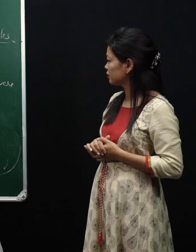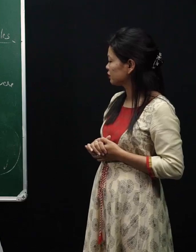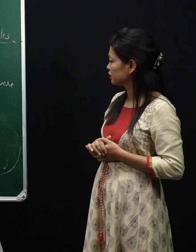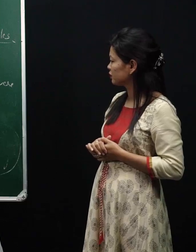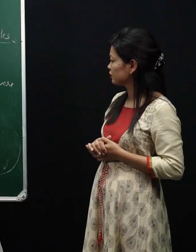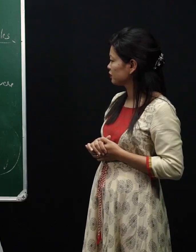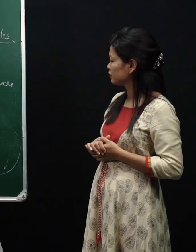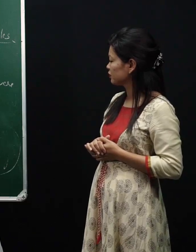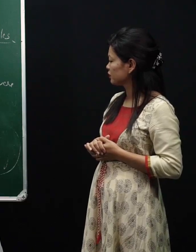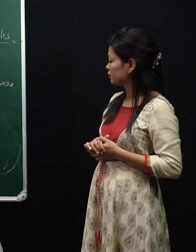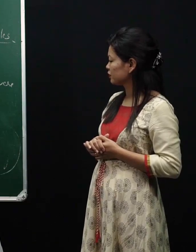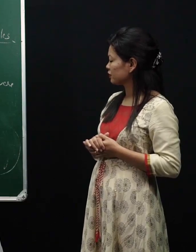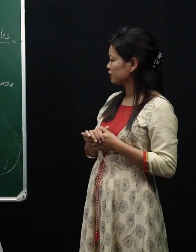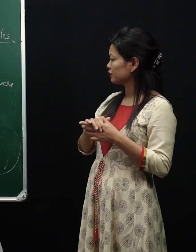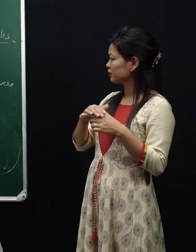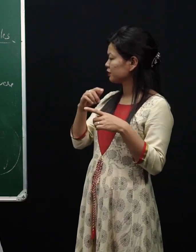carbonate